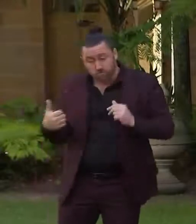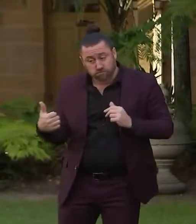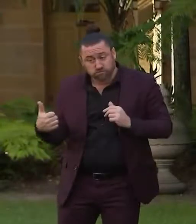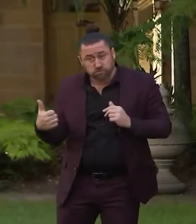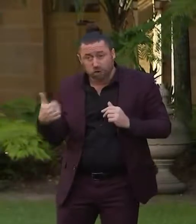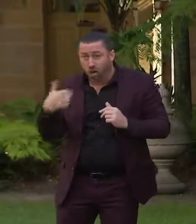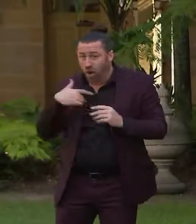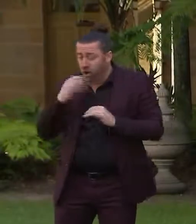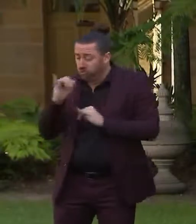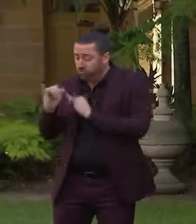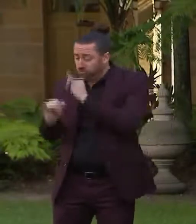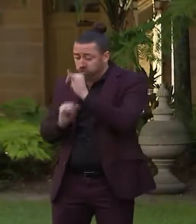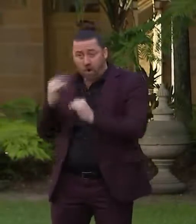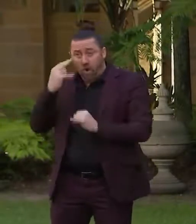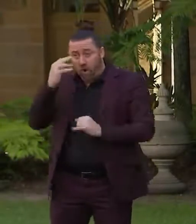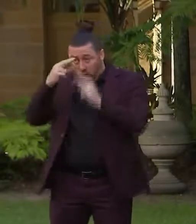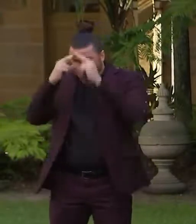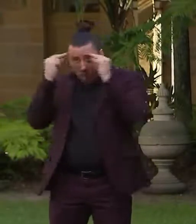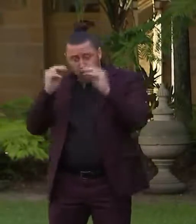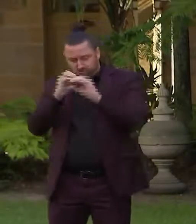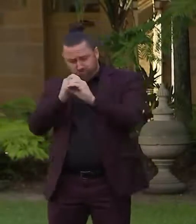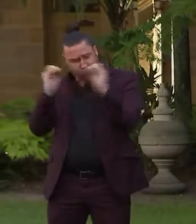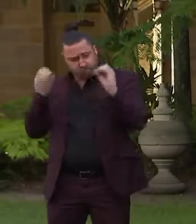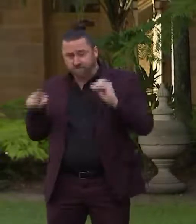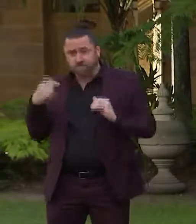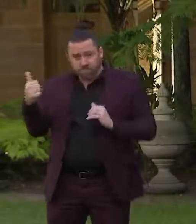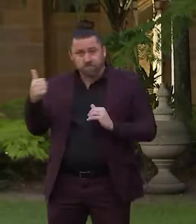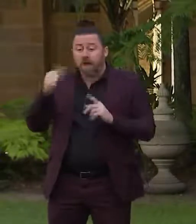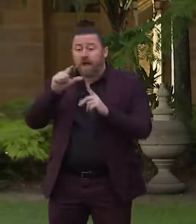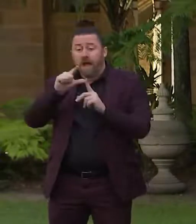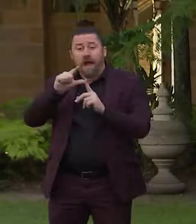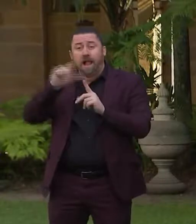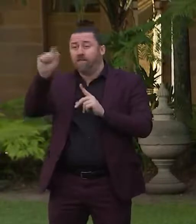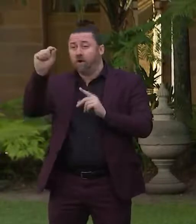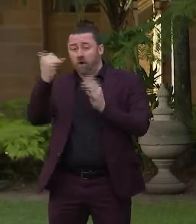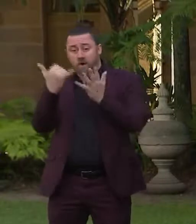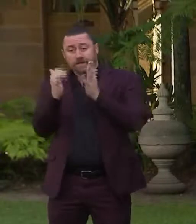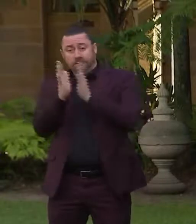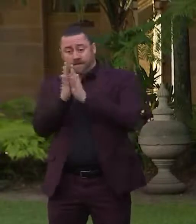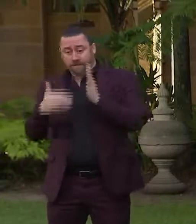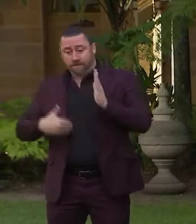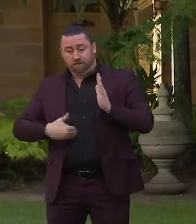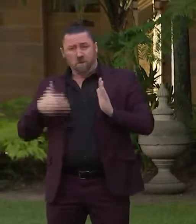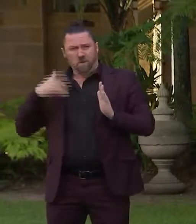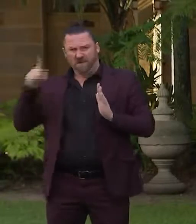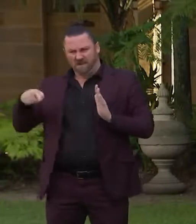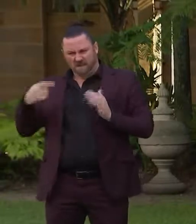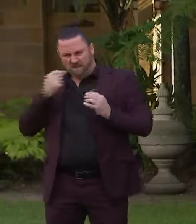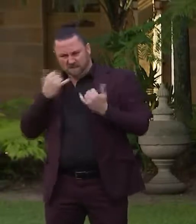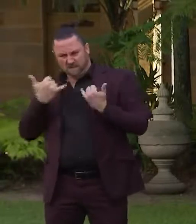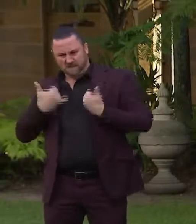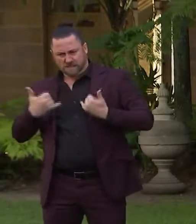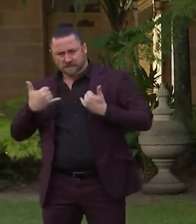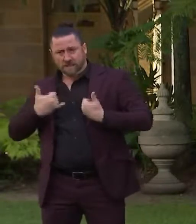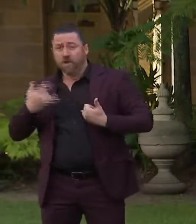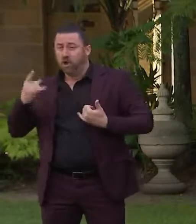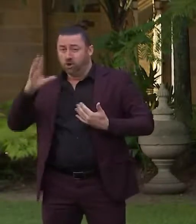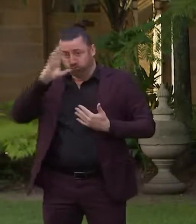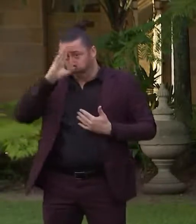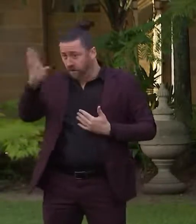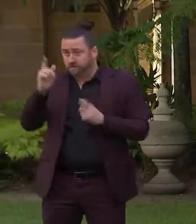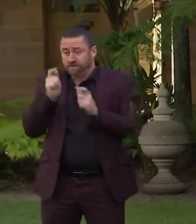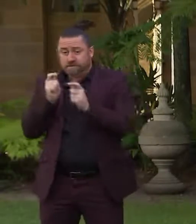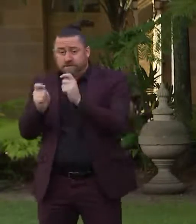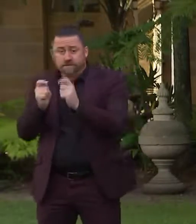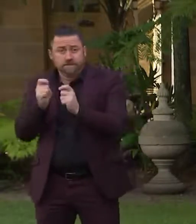to be commended. She developed symptoms at 11 o'clock on Sunday morning, immediately came forward and got tested.